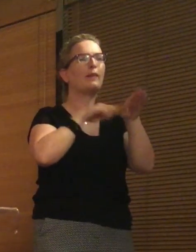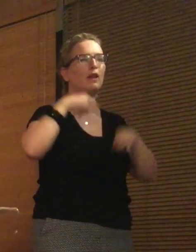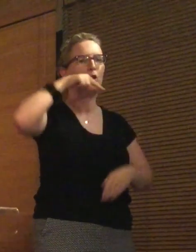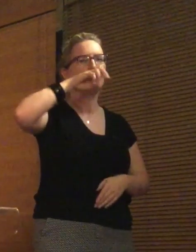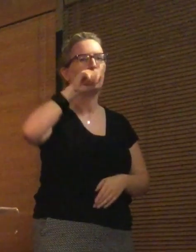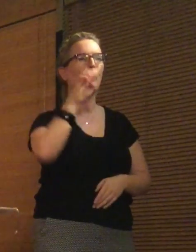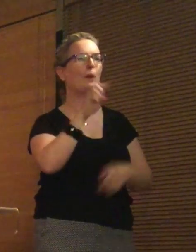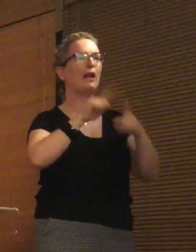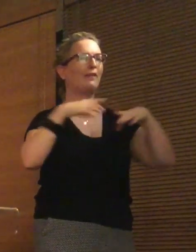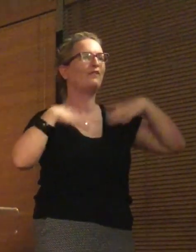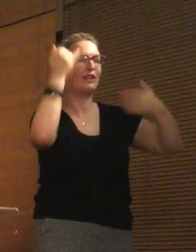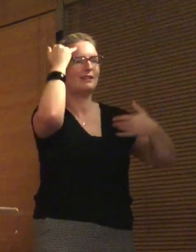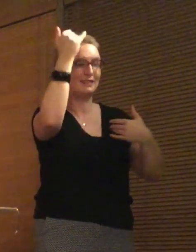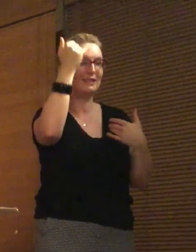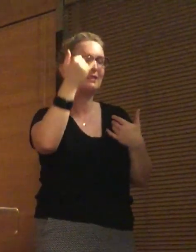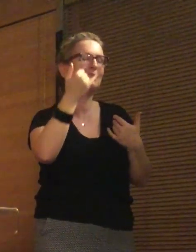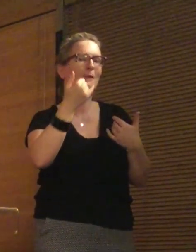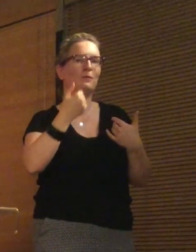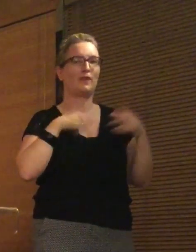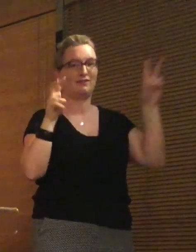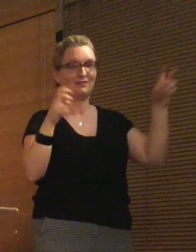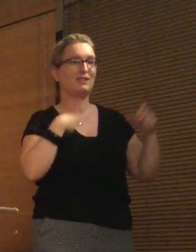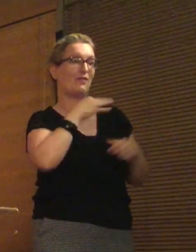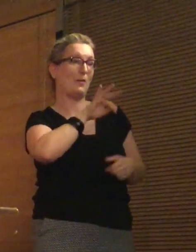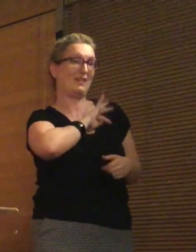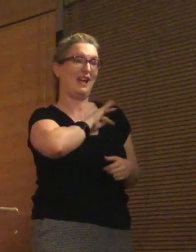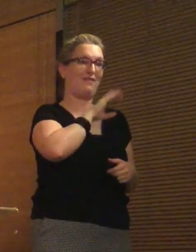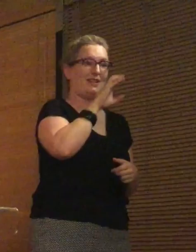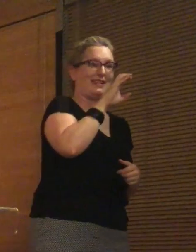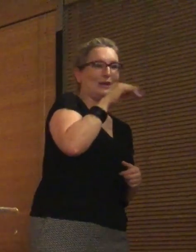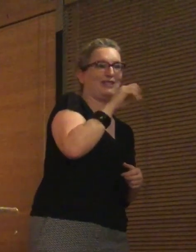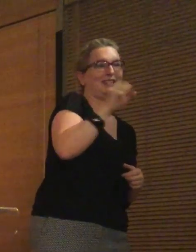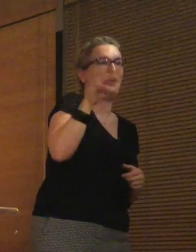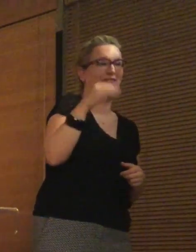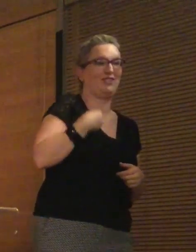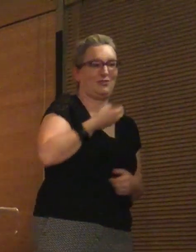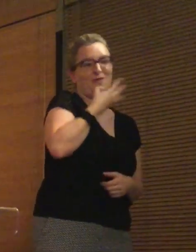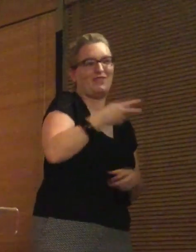and free ideas. So, from Countess Markovic yourself.